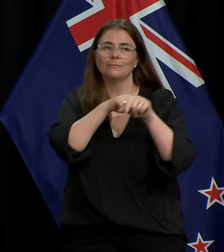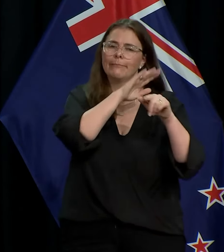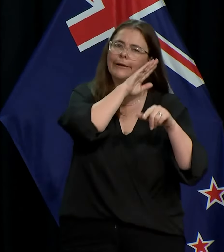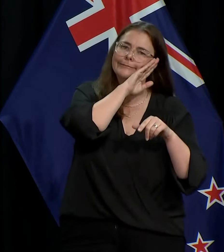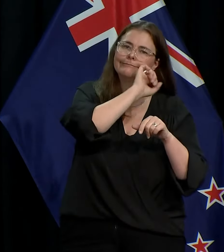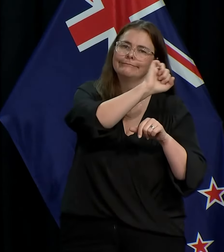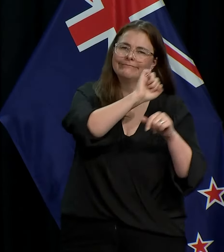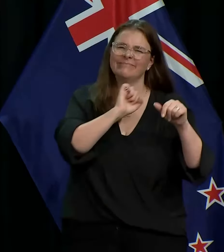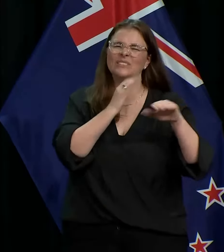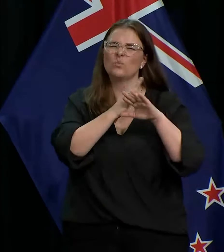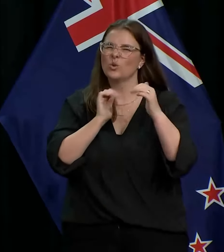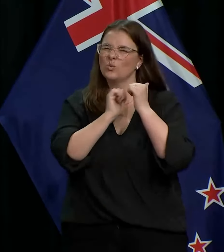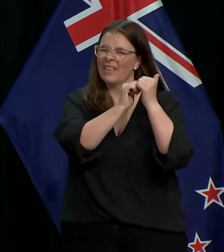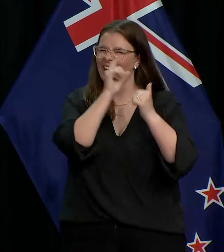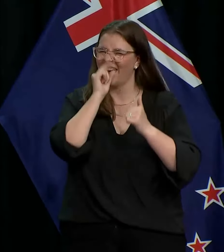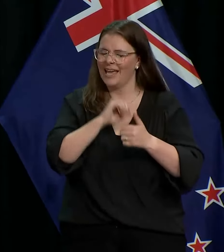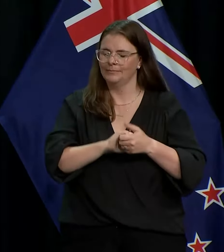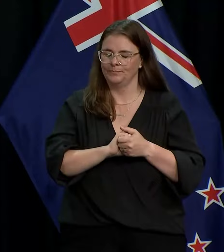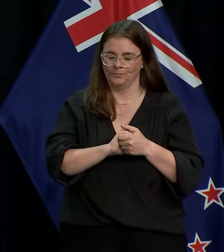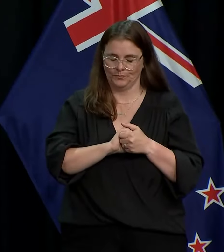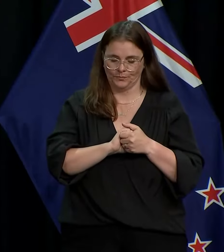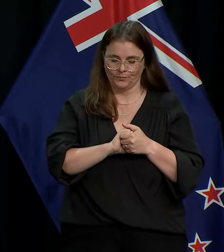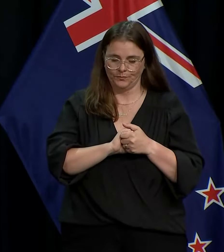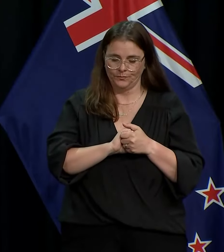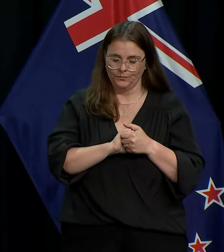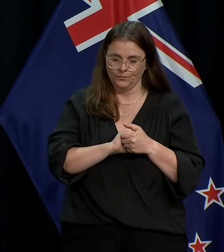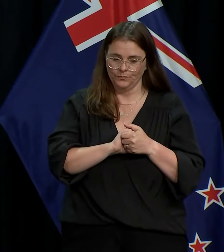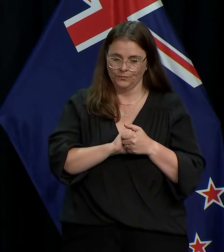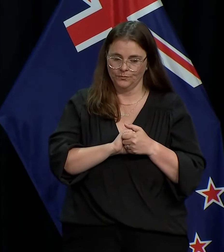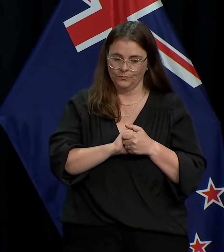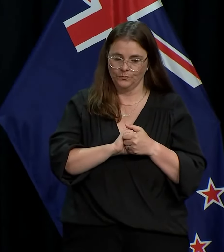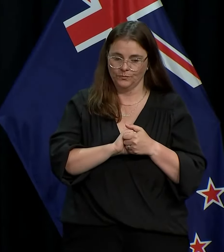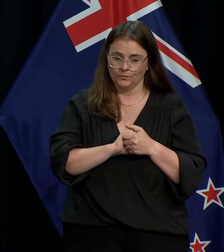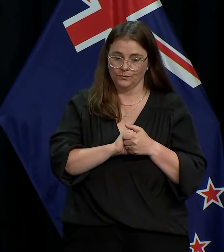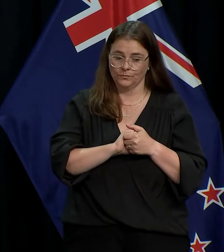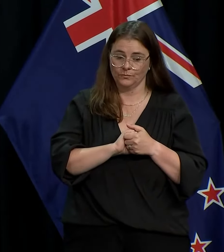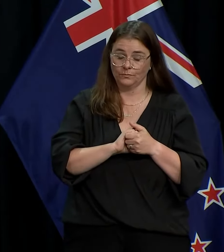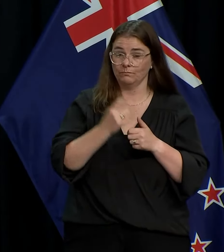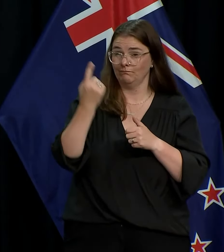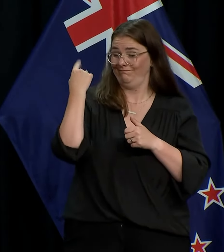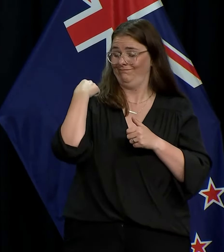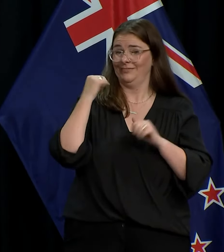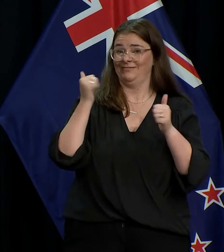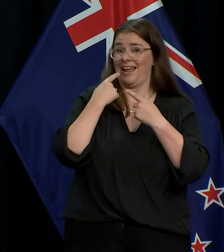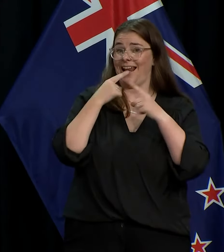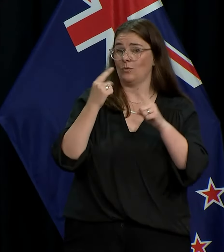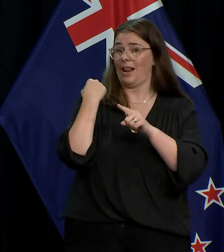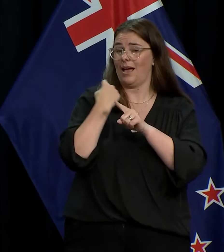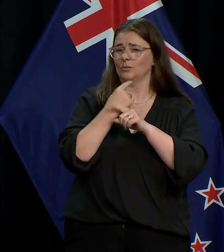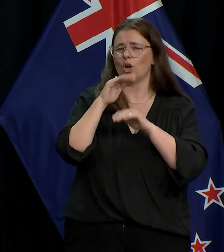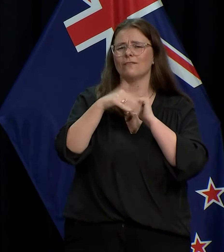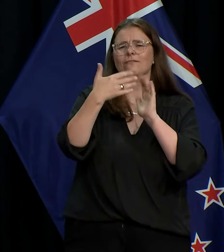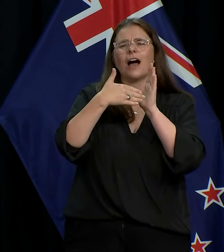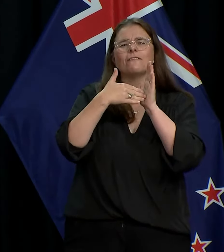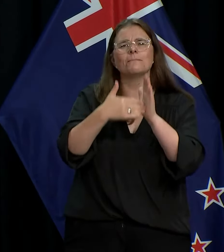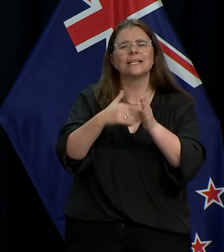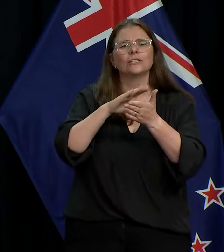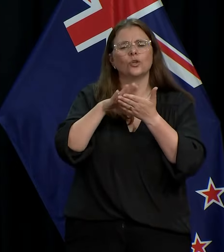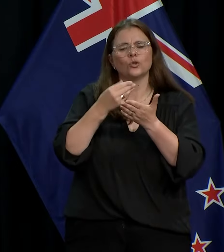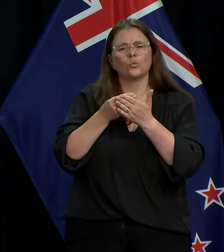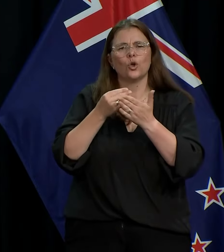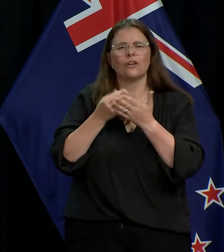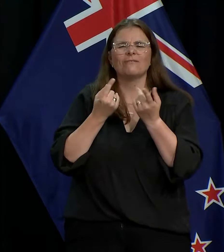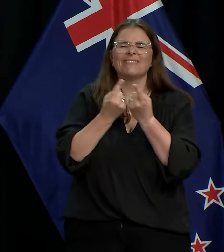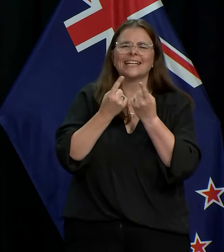our daytime. This, of course, follows on from the New Zealand Government's support of $5 million announced last week for non-lethal military